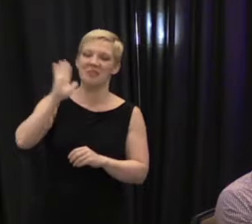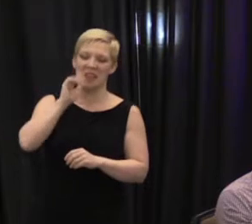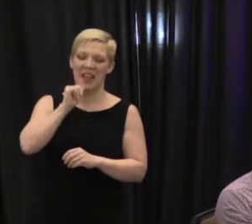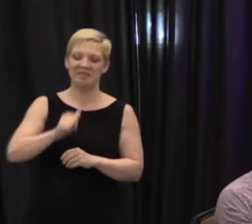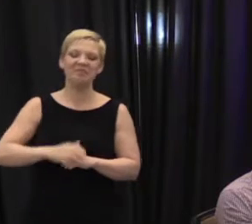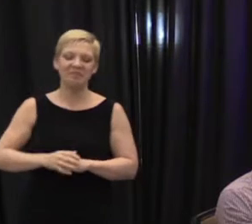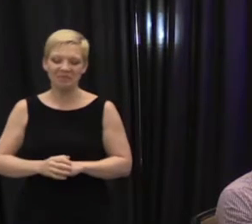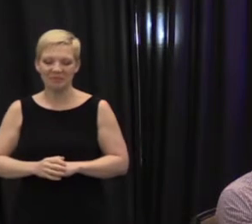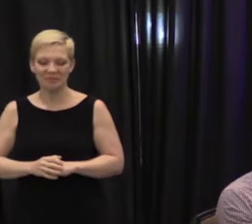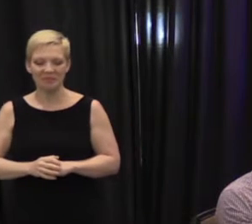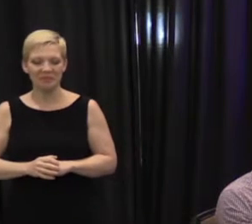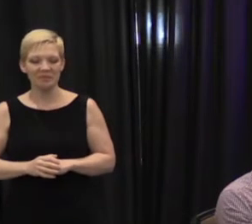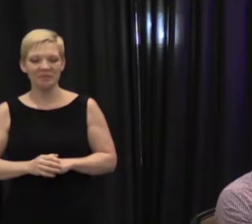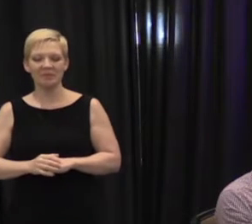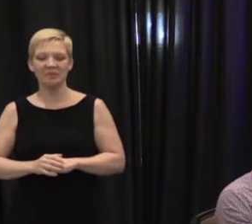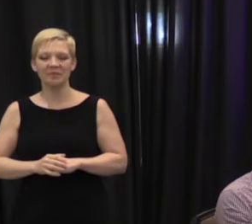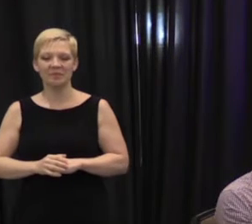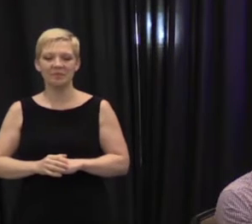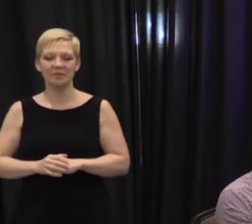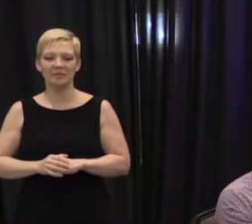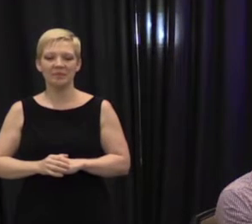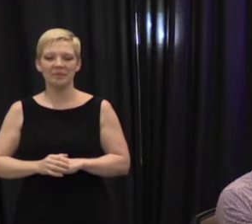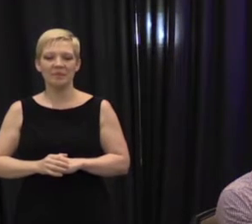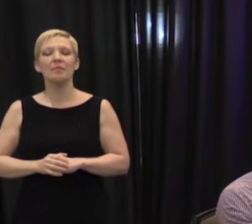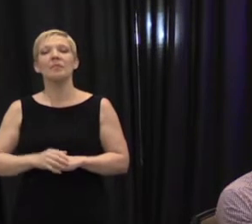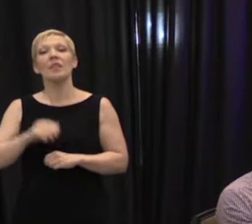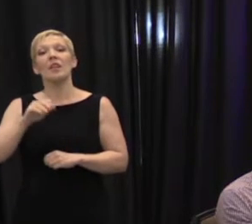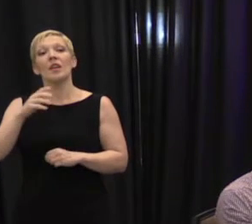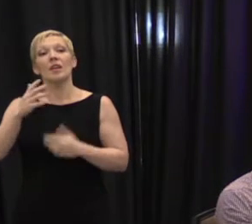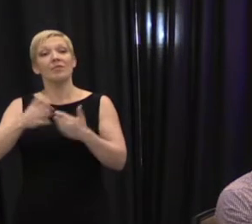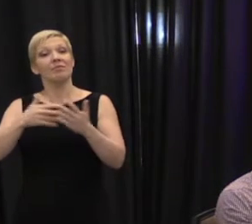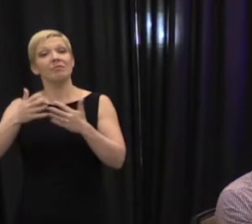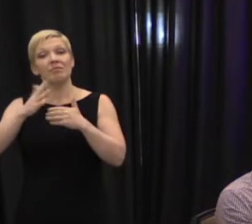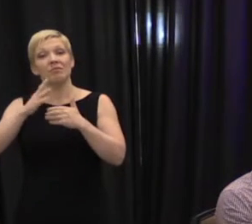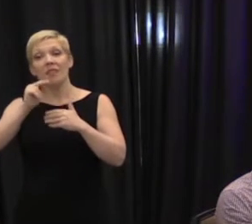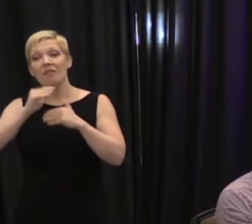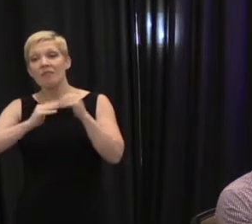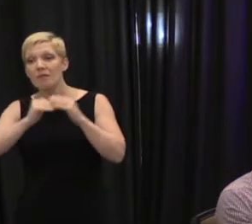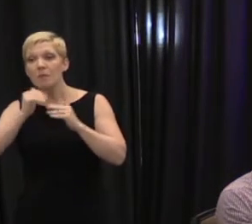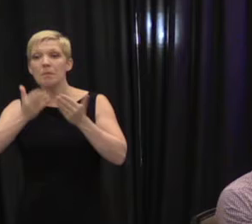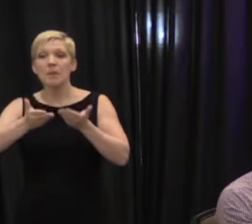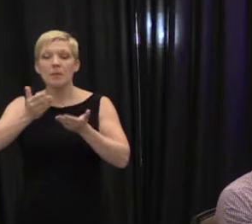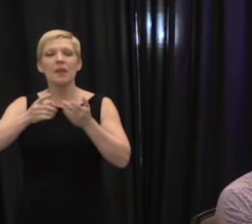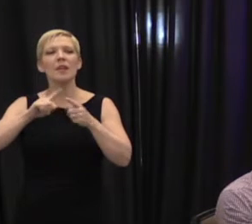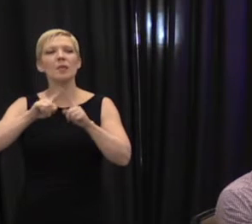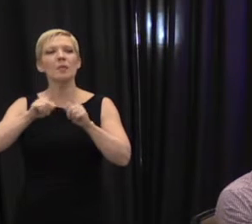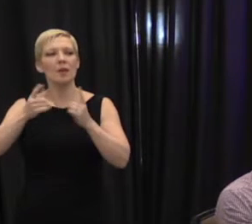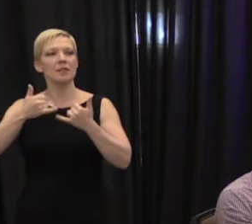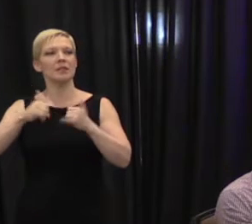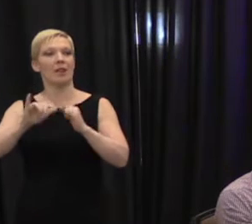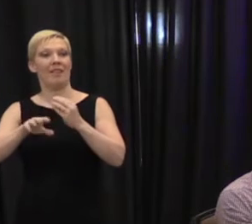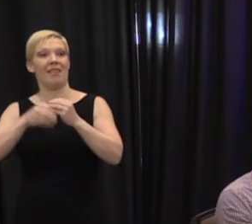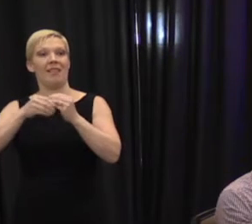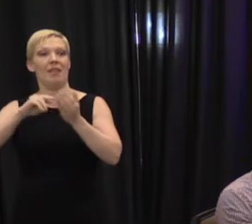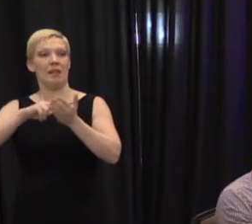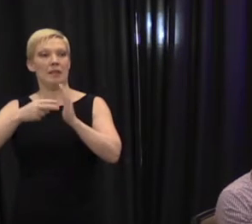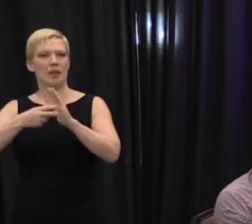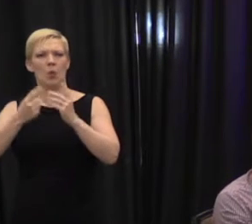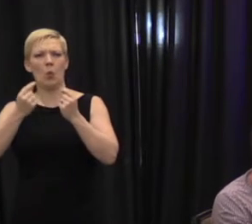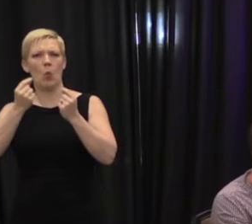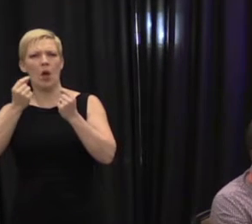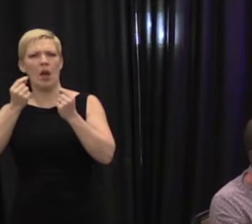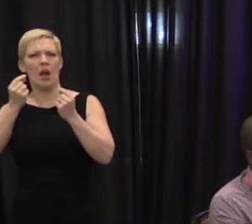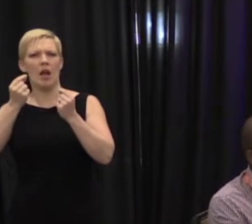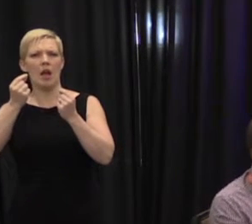But as uncomfortable as that can be, I think that the people in this room might be better situated than most to make some meaning out of what's going on